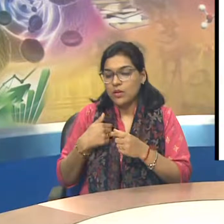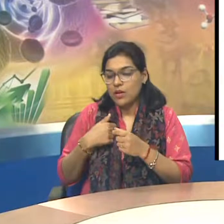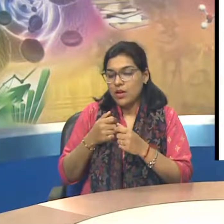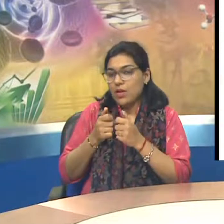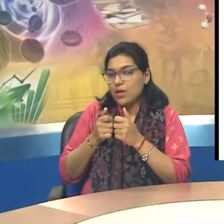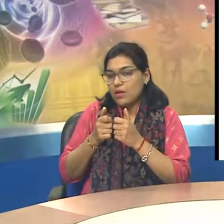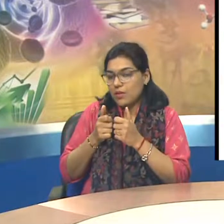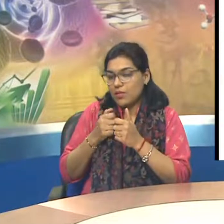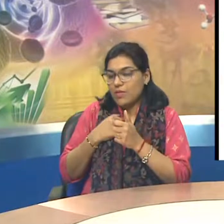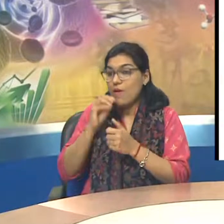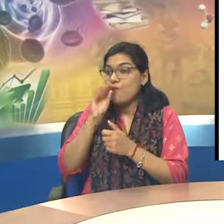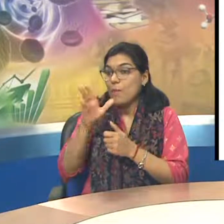message.